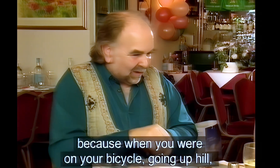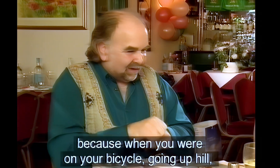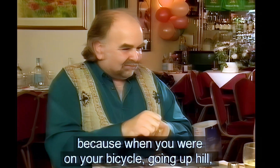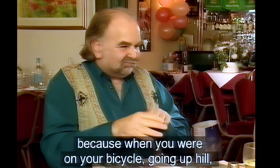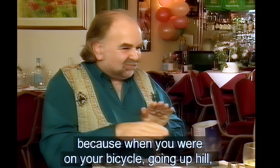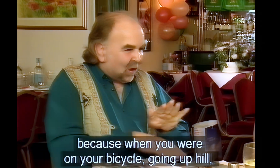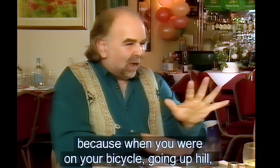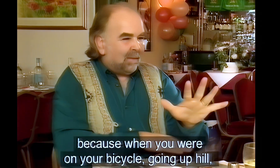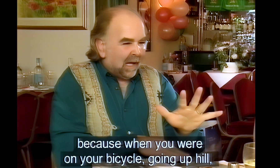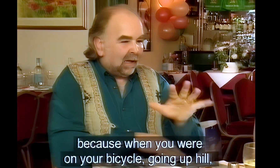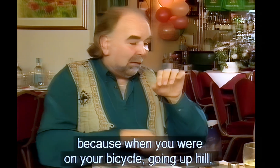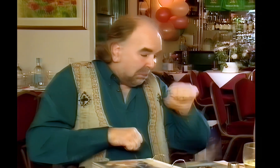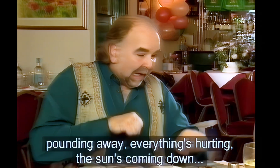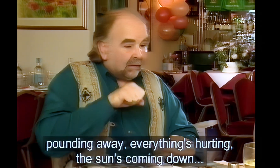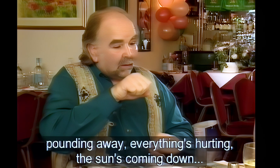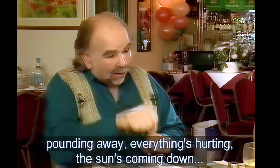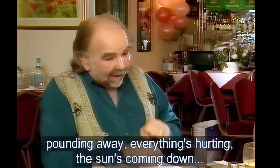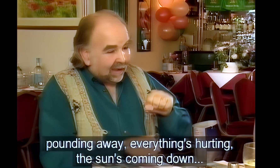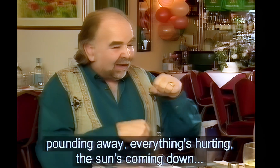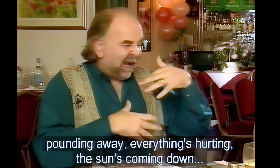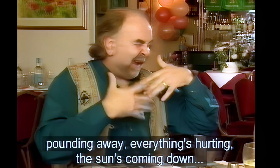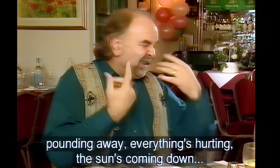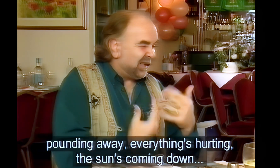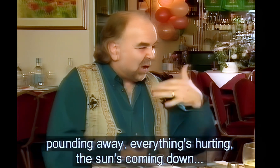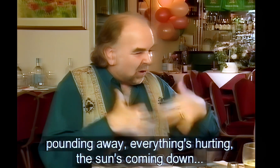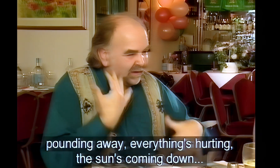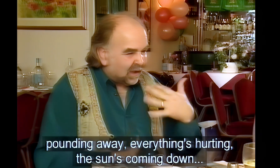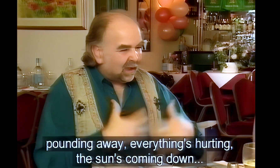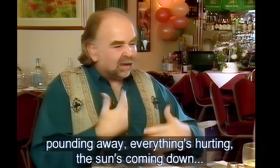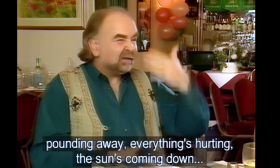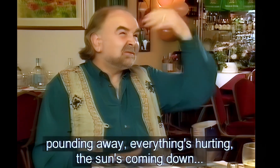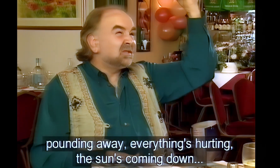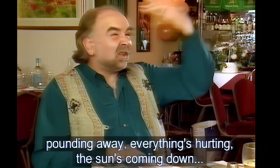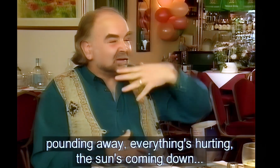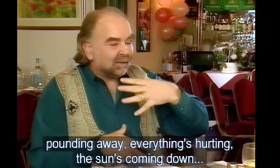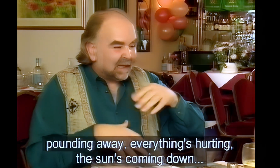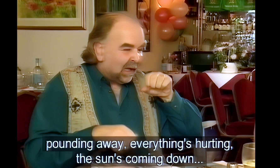you're going uphill and you're pounding away and everything's hurting and the sun's coming down,